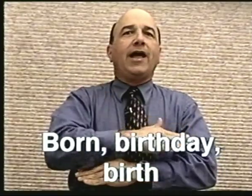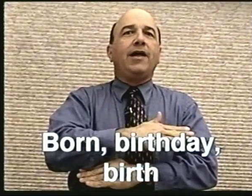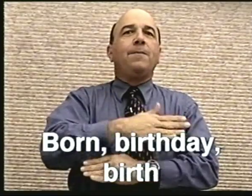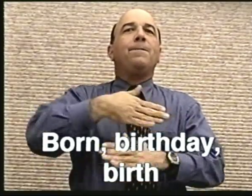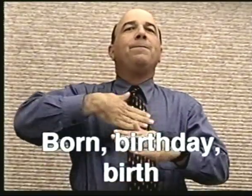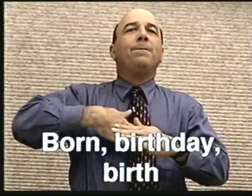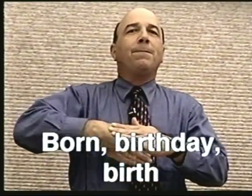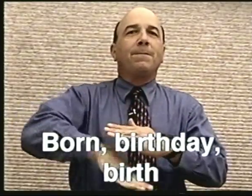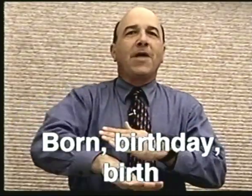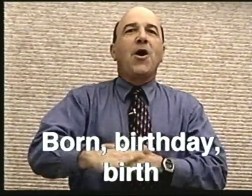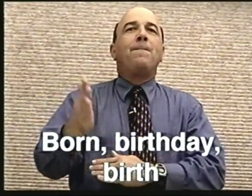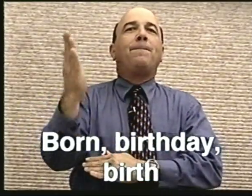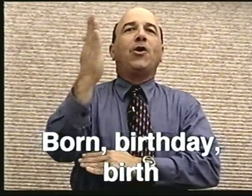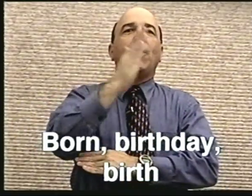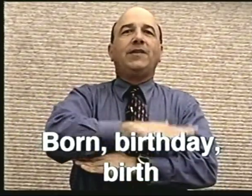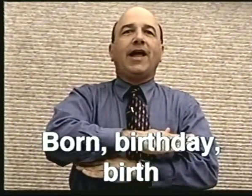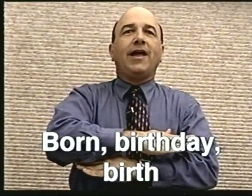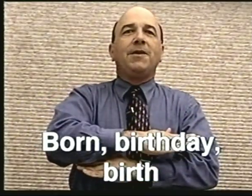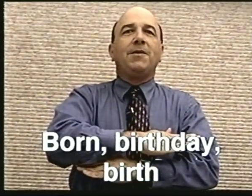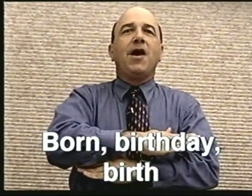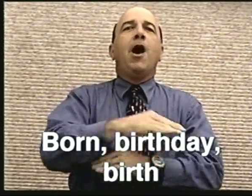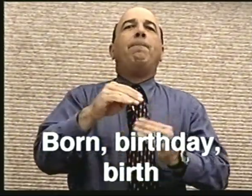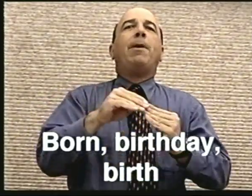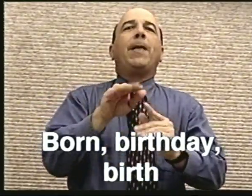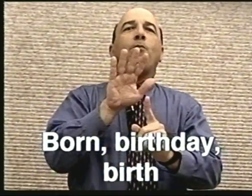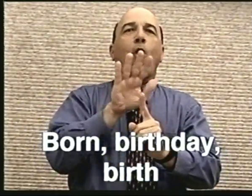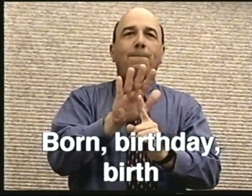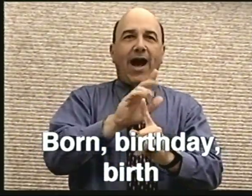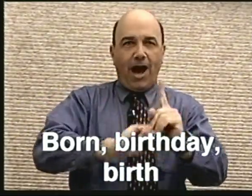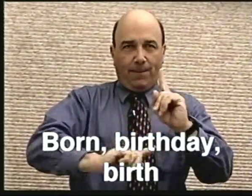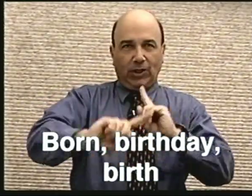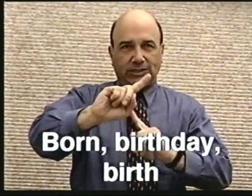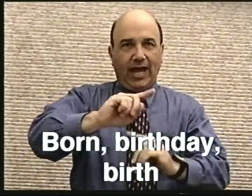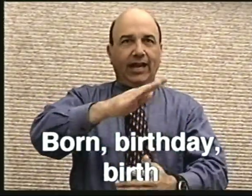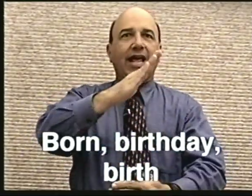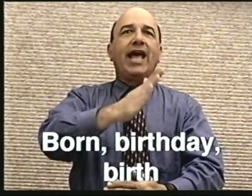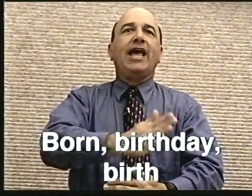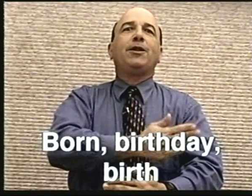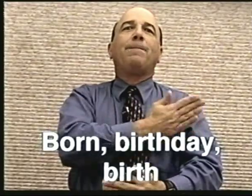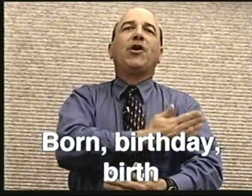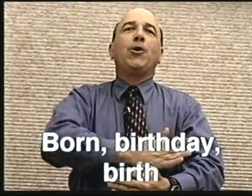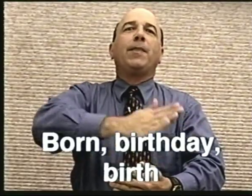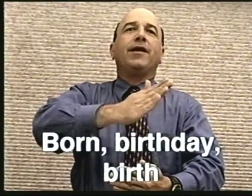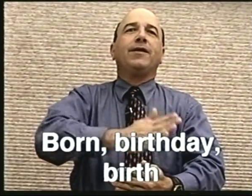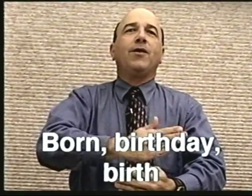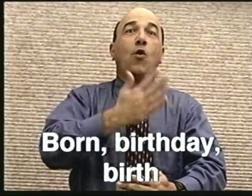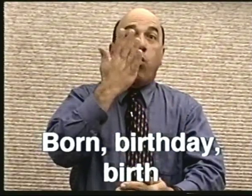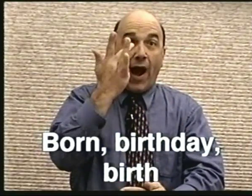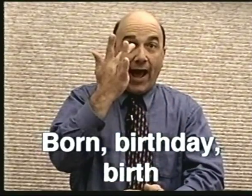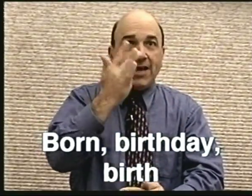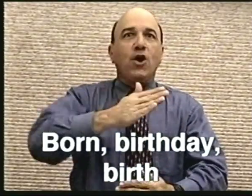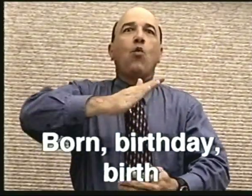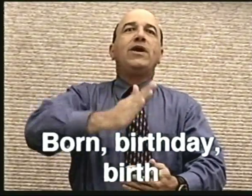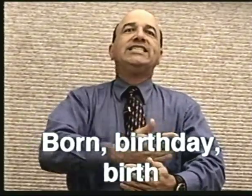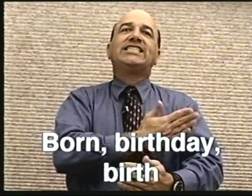birthday, birthday, but the more popular sign is birthday. Why? We